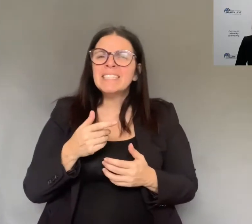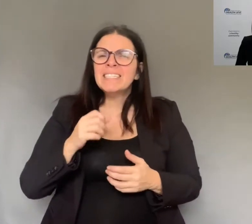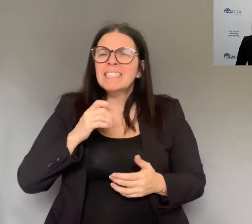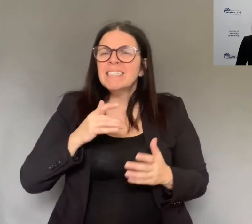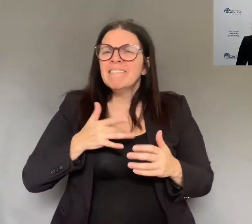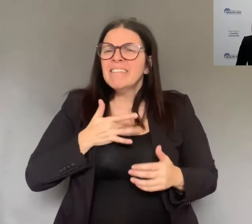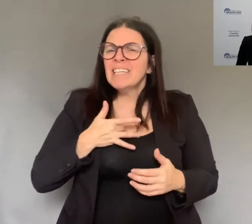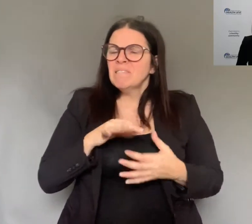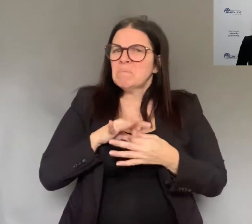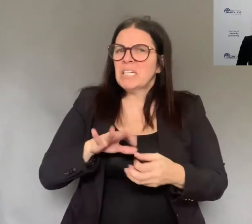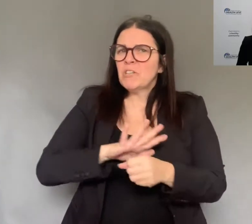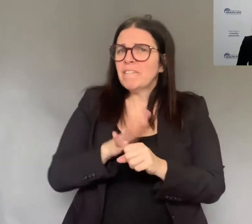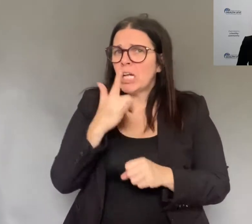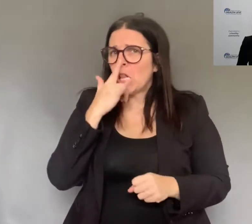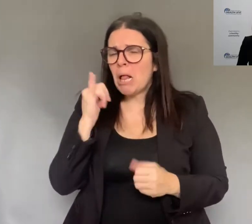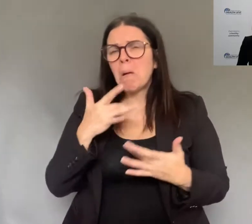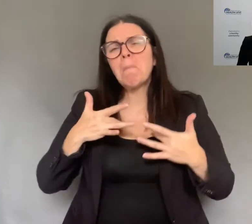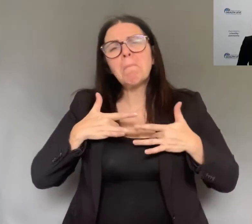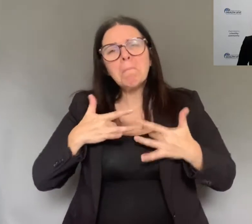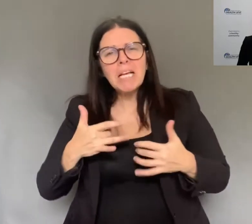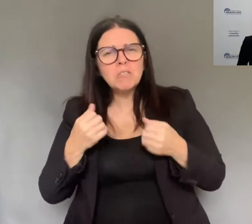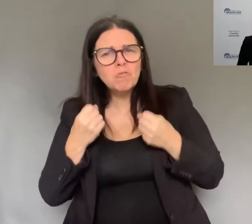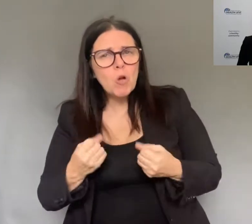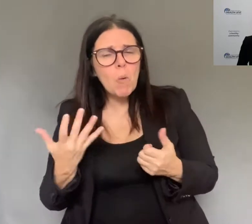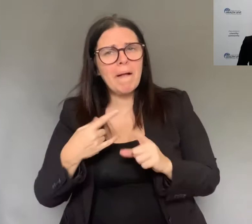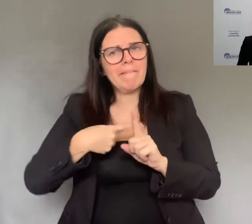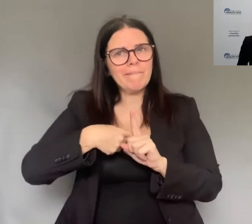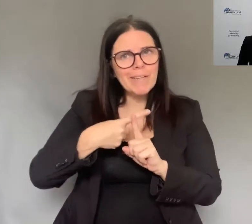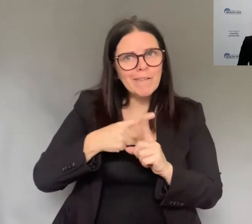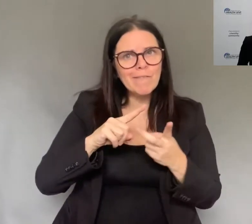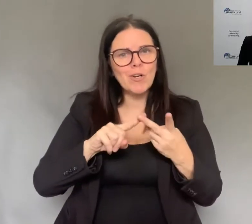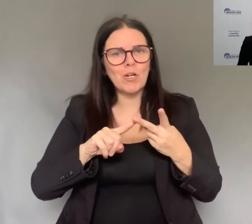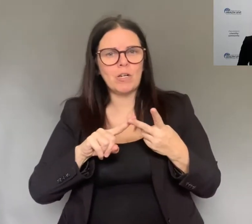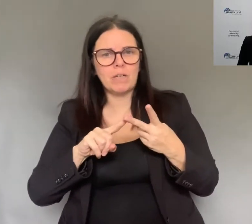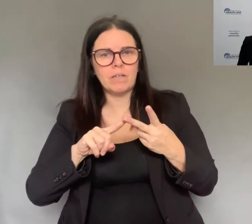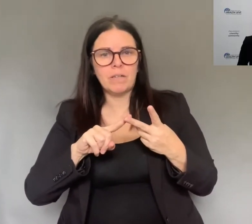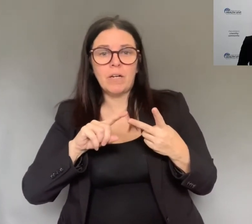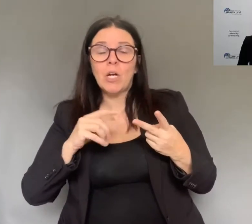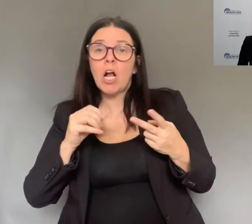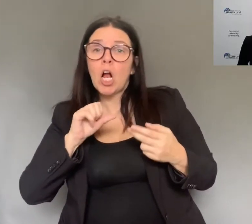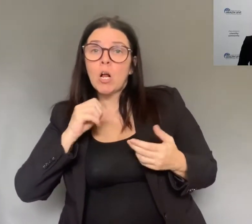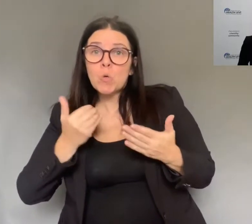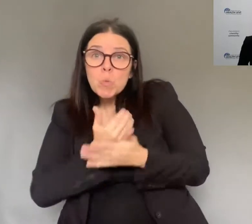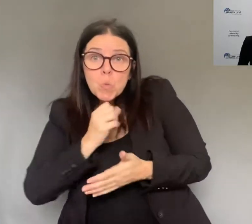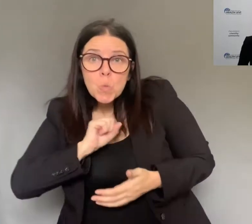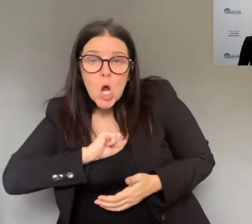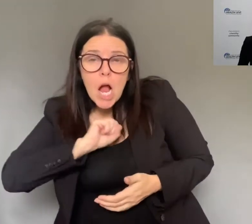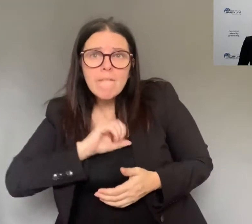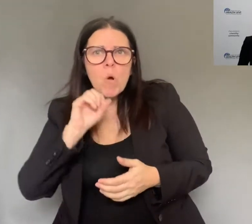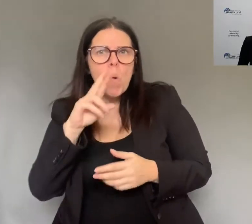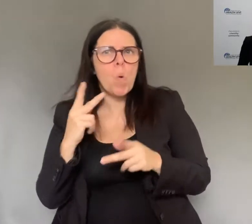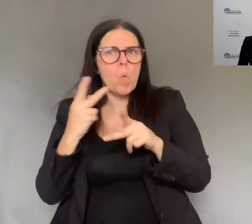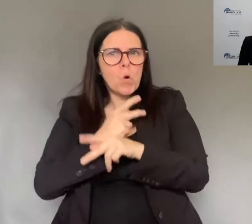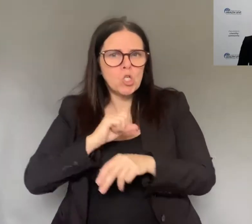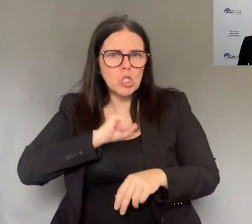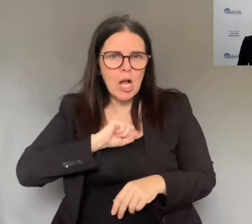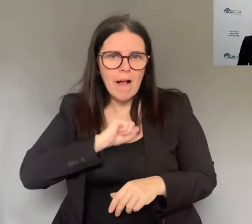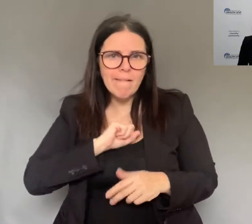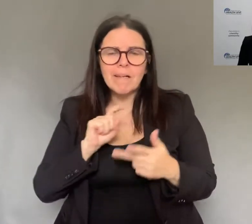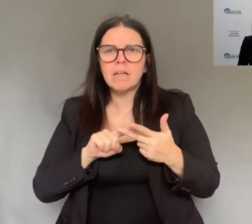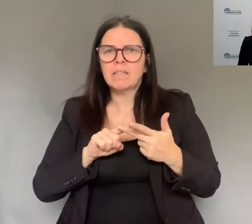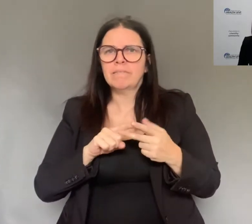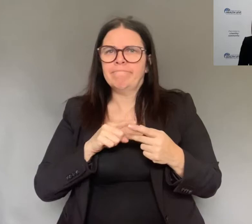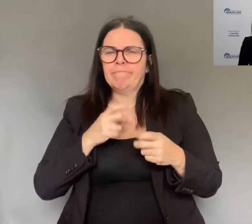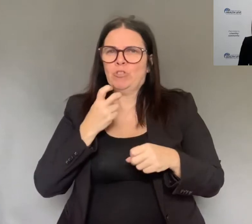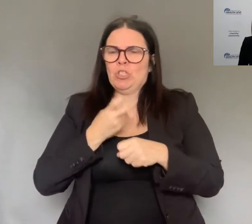options. Complete the online self-assessment tool available at ontario.ca, contact Telehealth Ontario, or